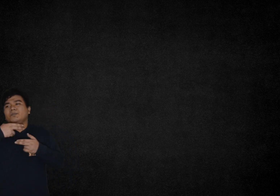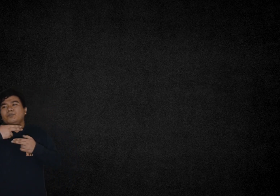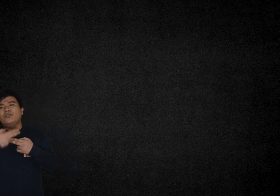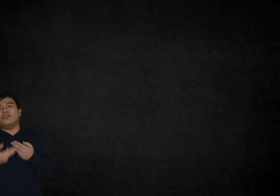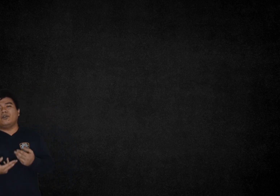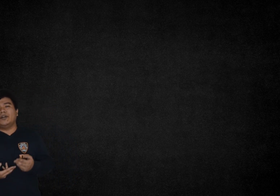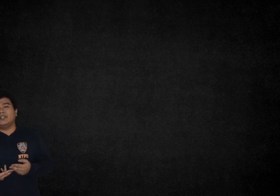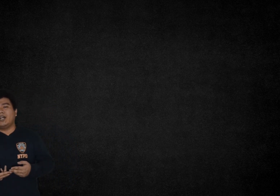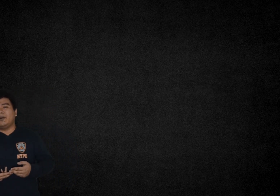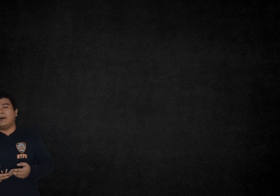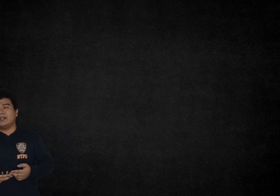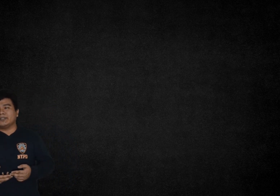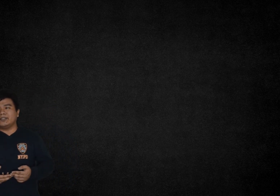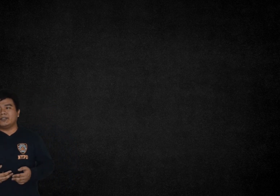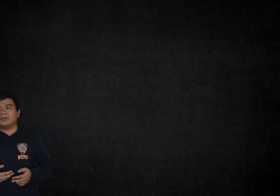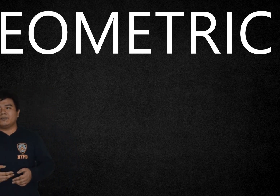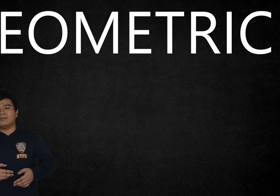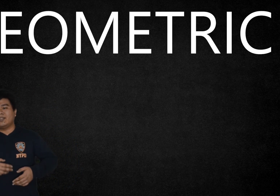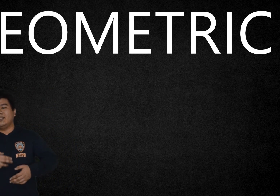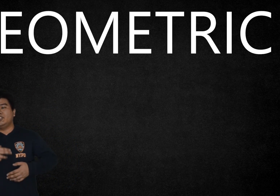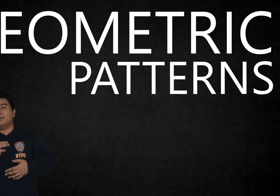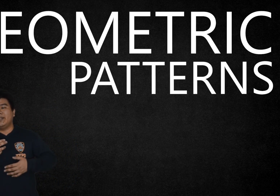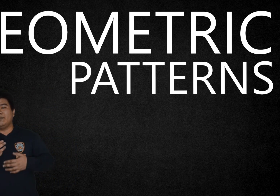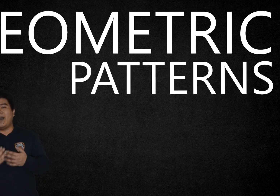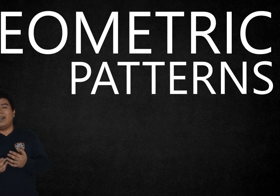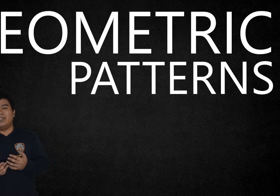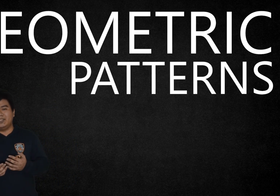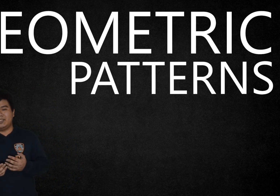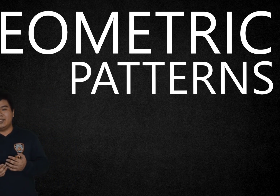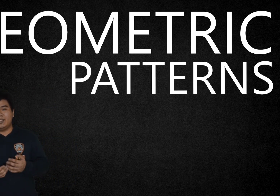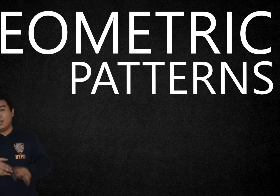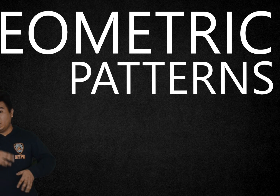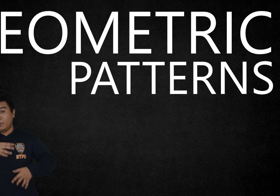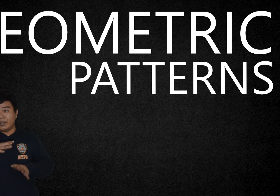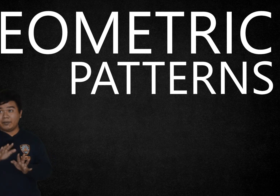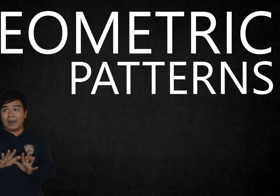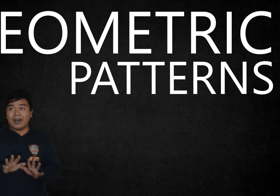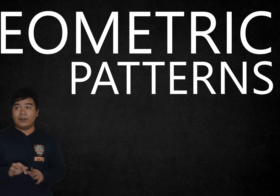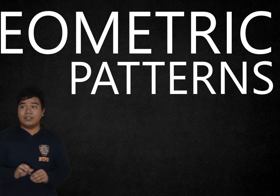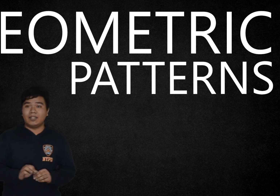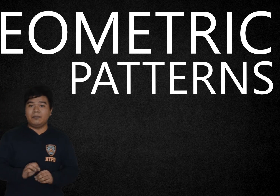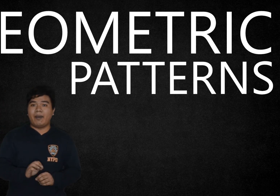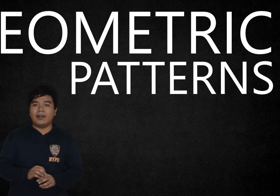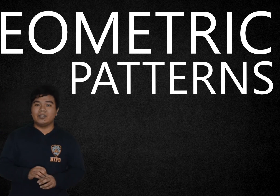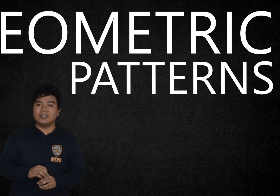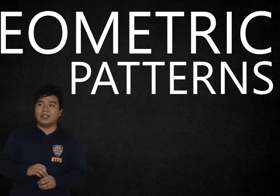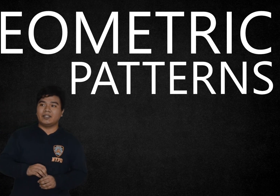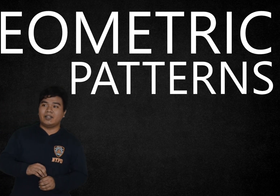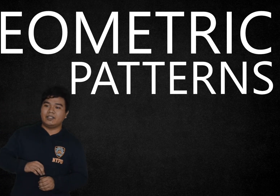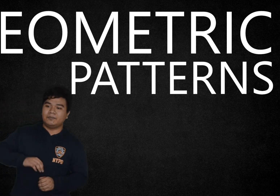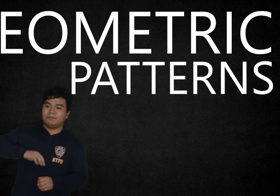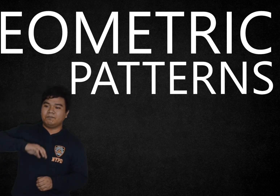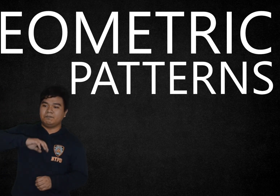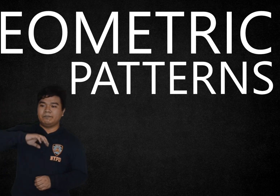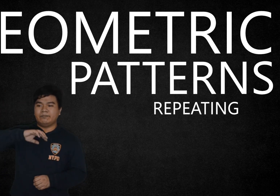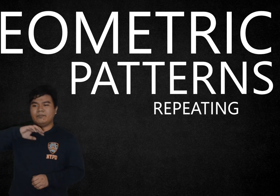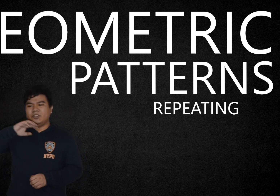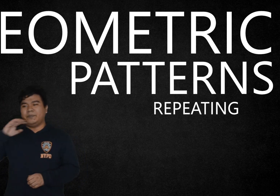move forward about geometric patterns. Geometric patterns are patterns that are